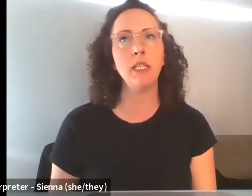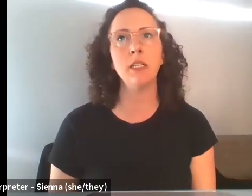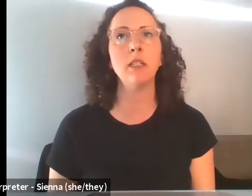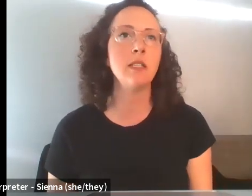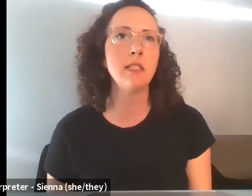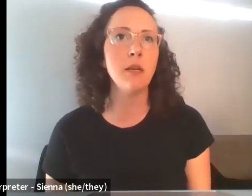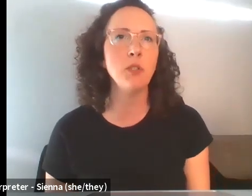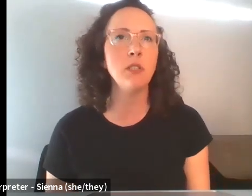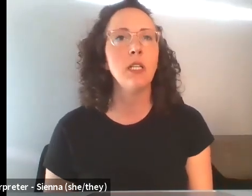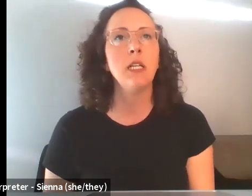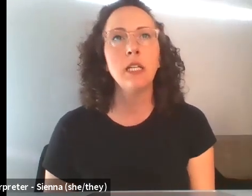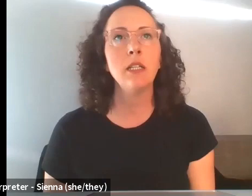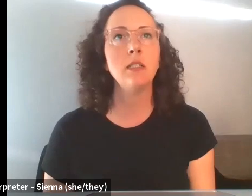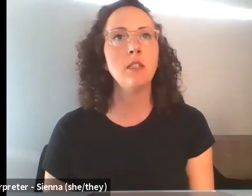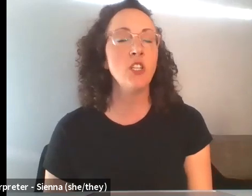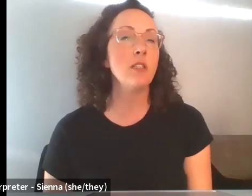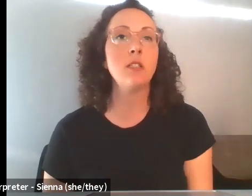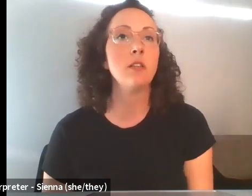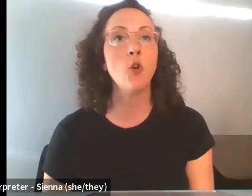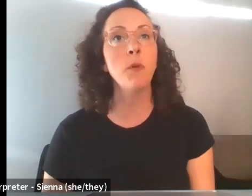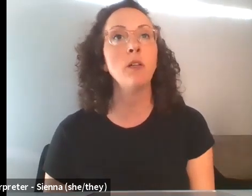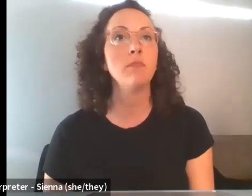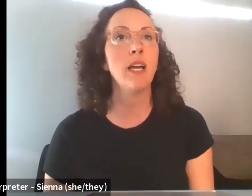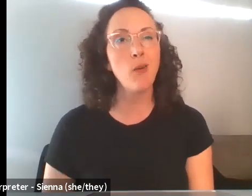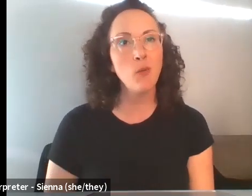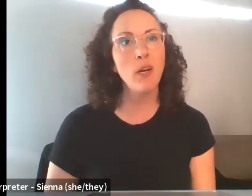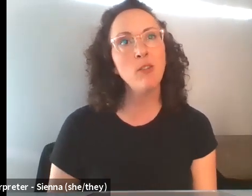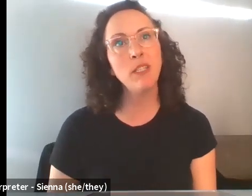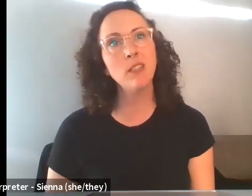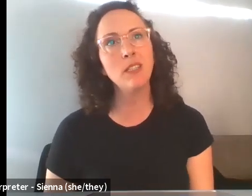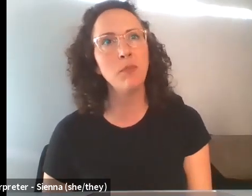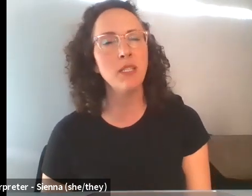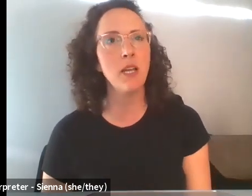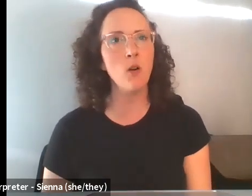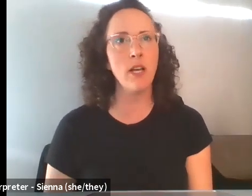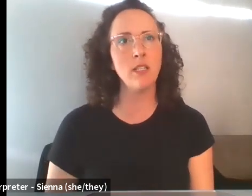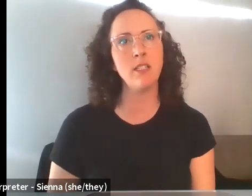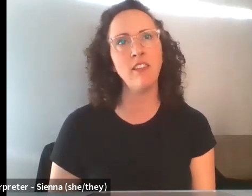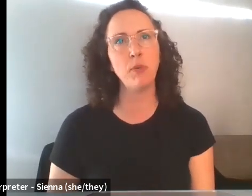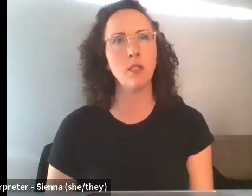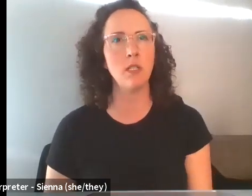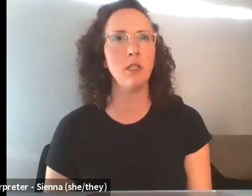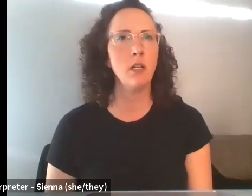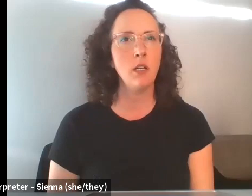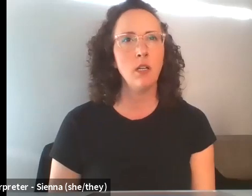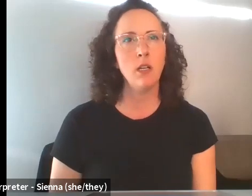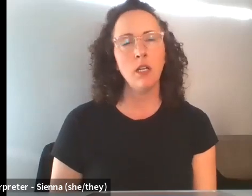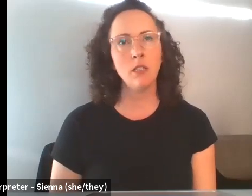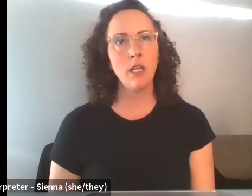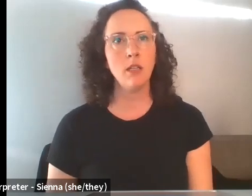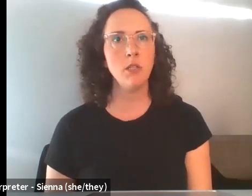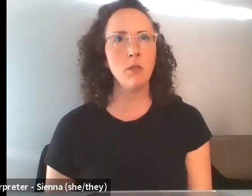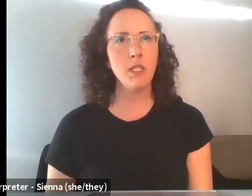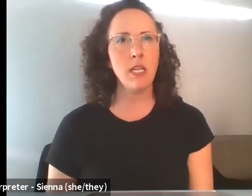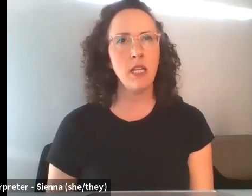or being disabled is just normal. Like, I wouldn't want everybody to look at me and say, oh, that's a deaf person. I